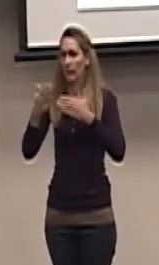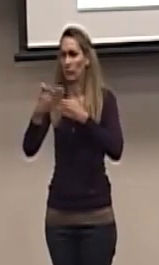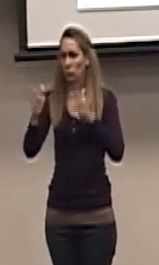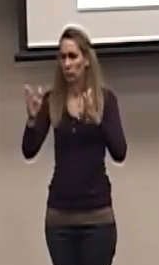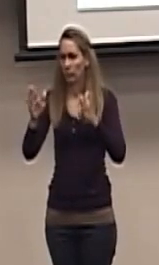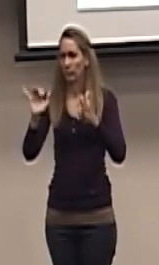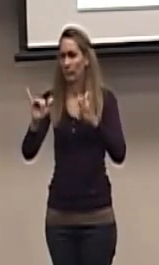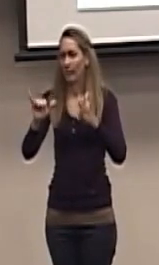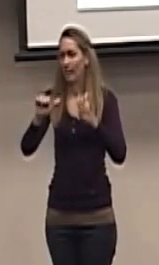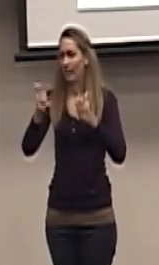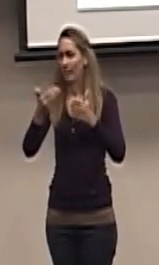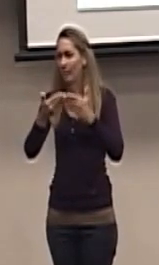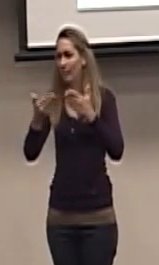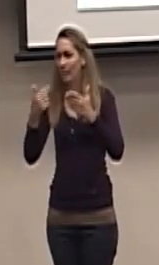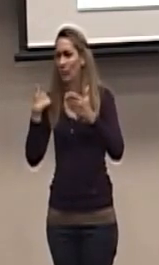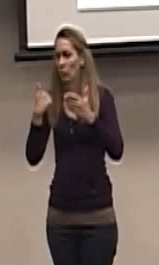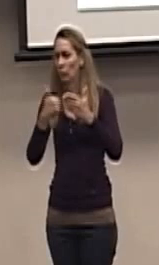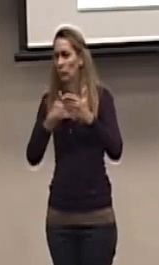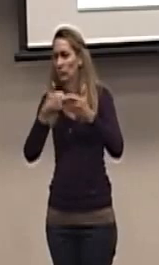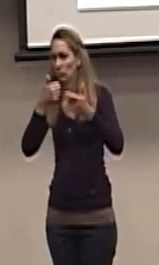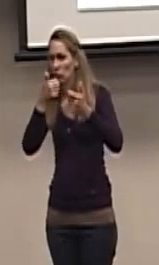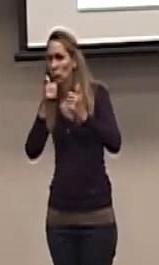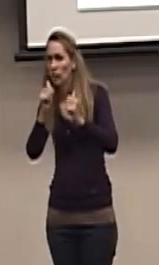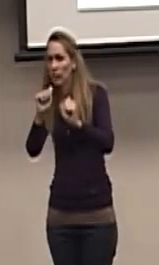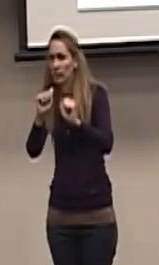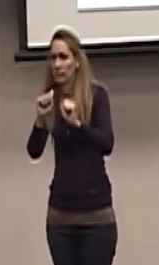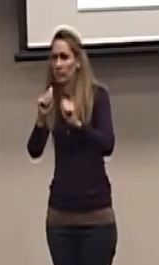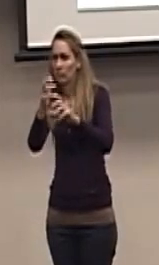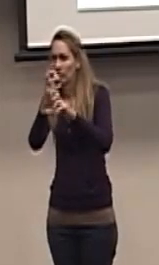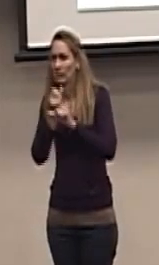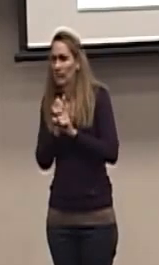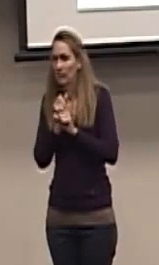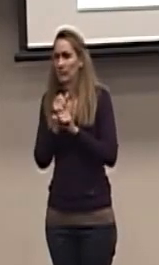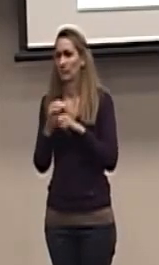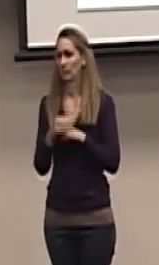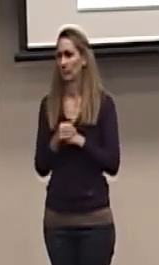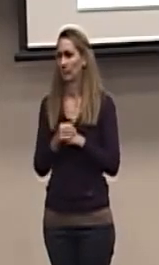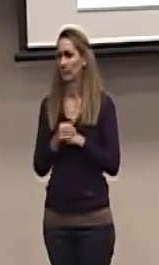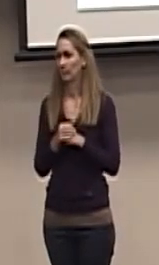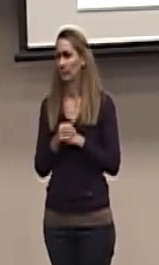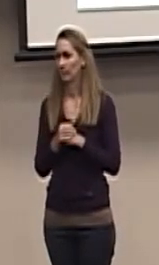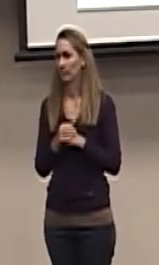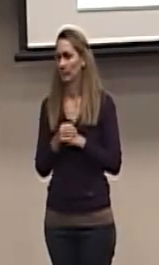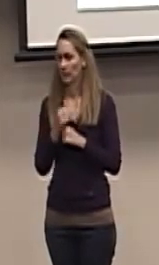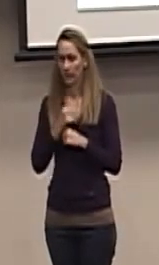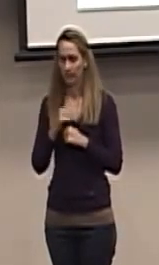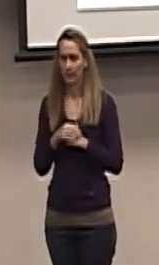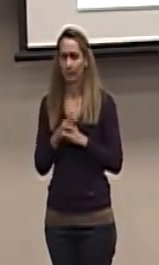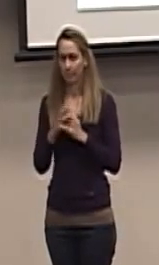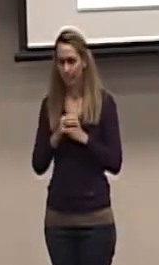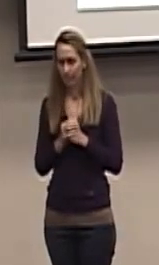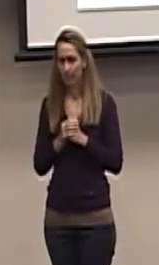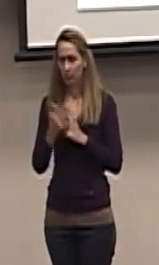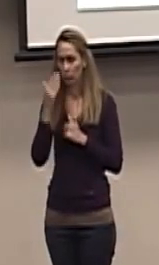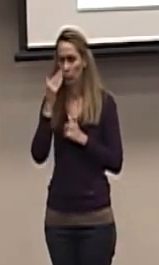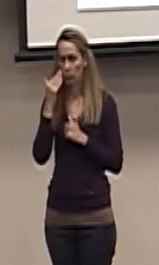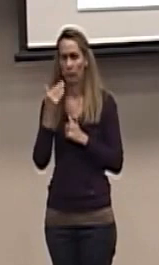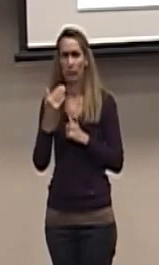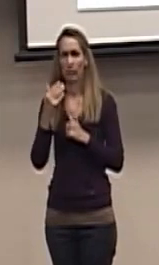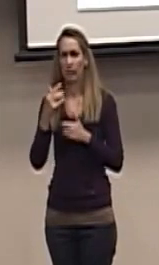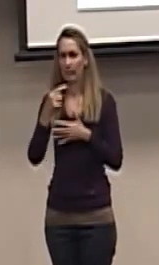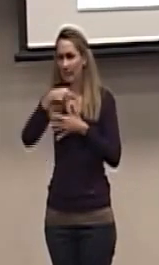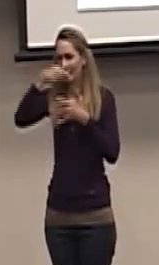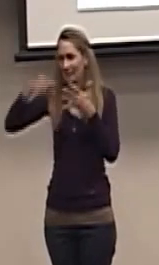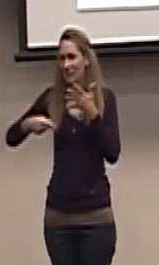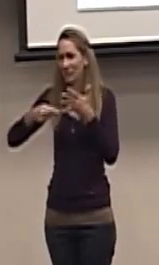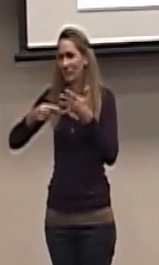also another thing that we seek to get. Sorry. So These are the